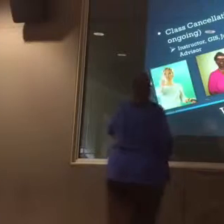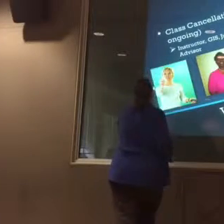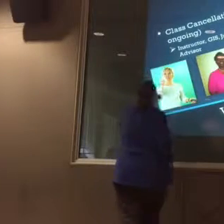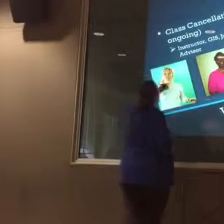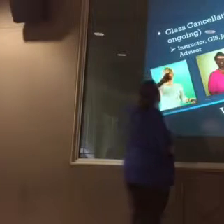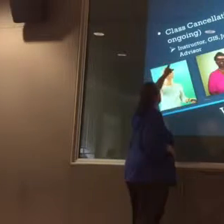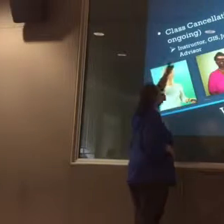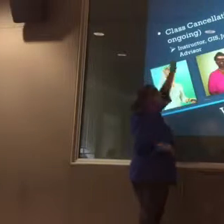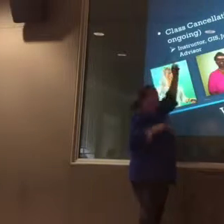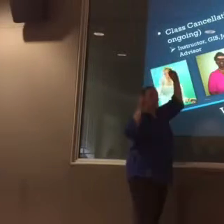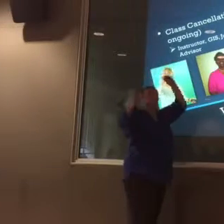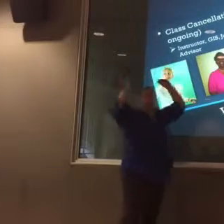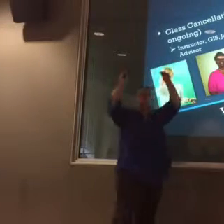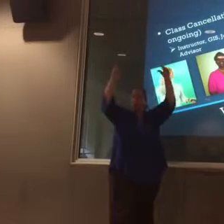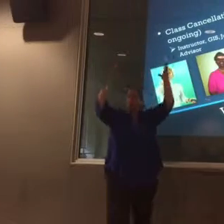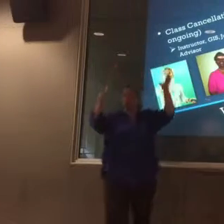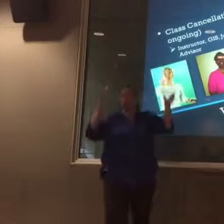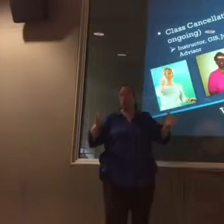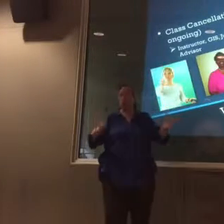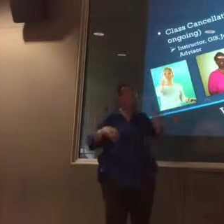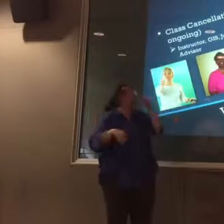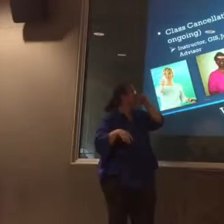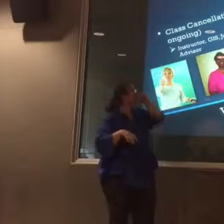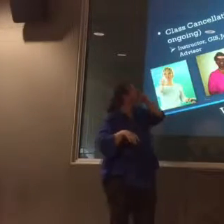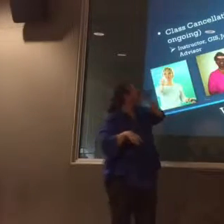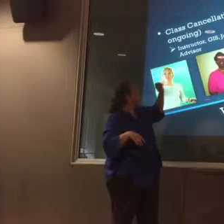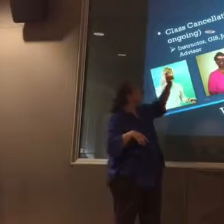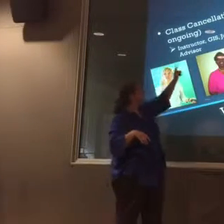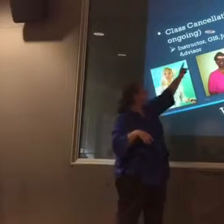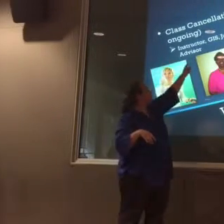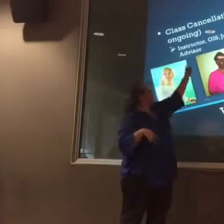inform. Your instructor,